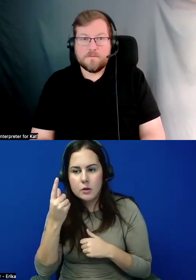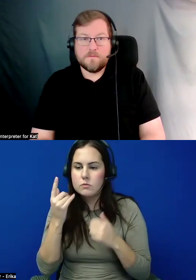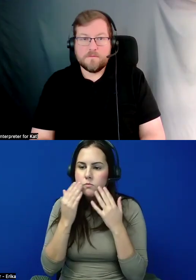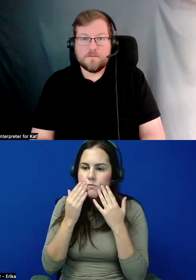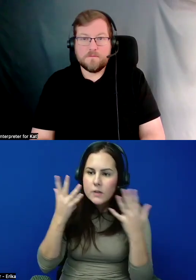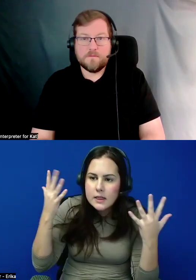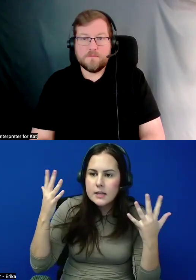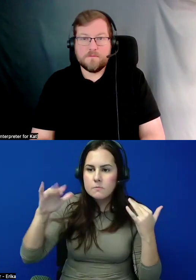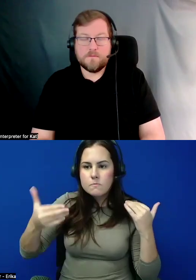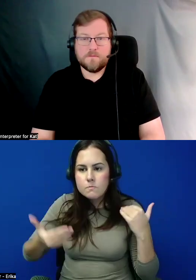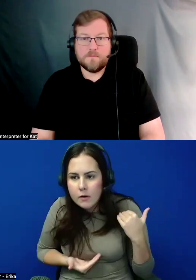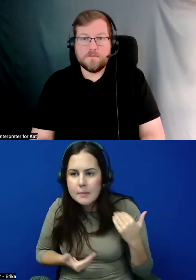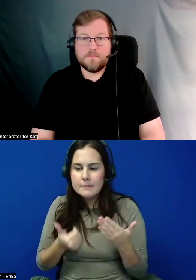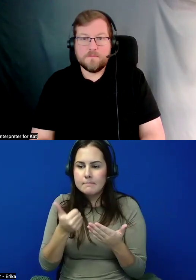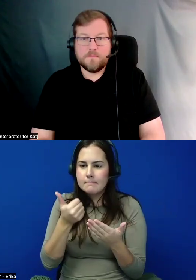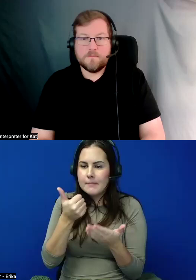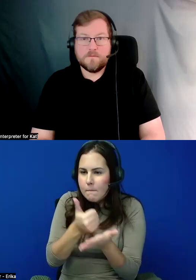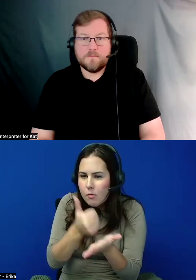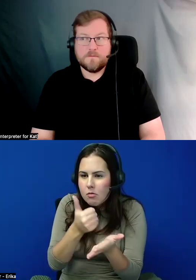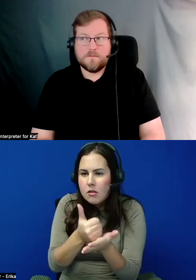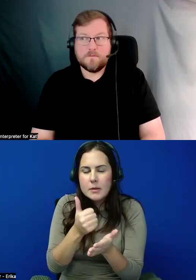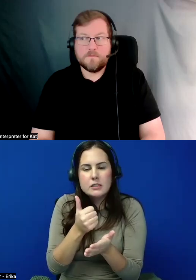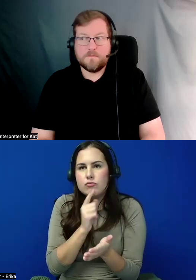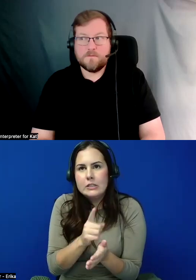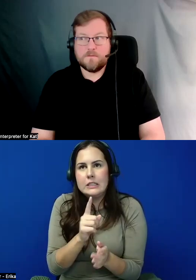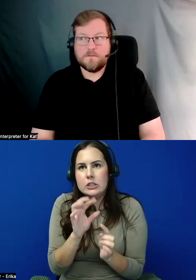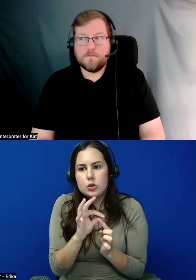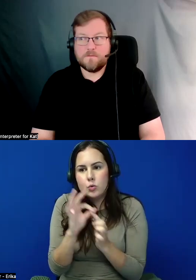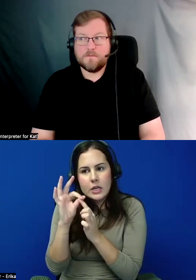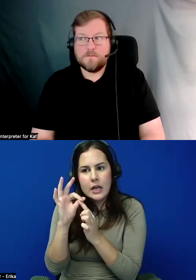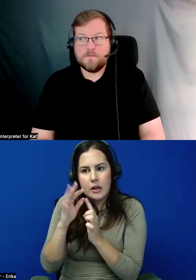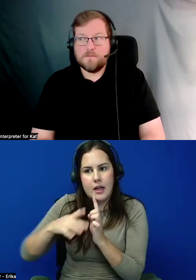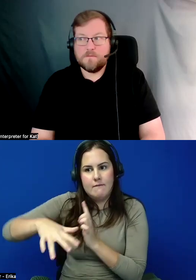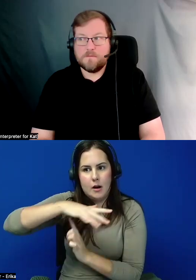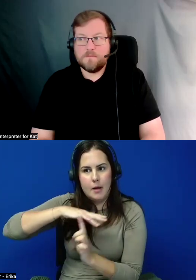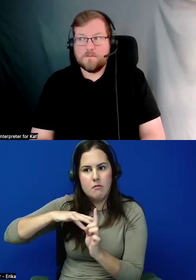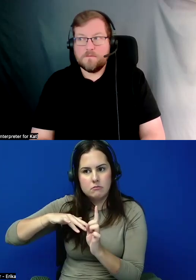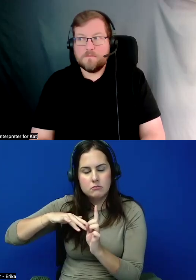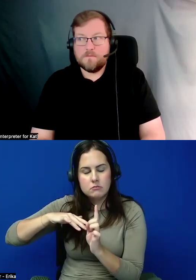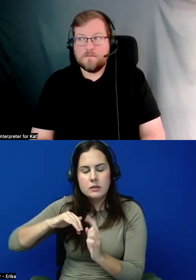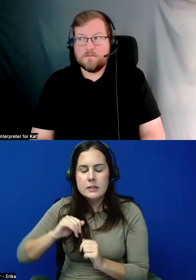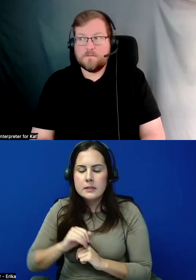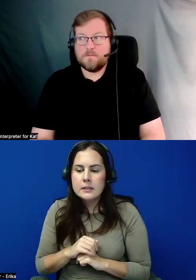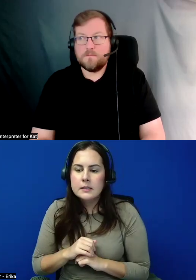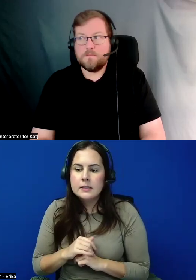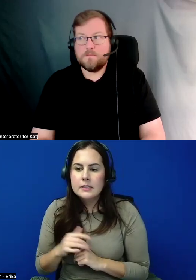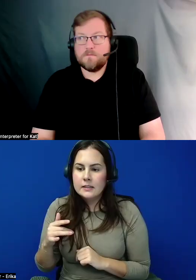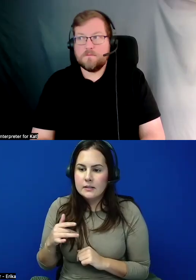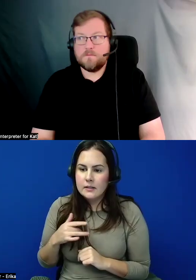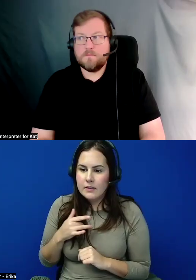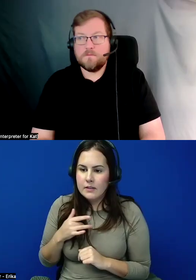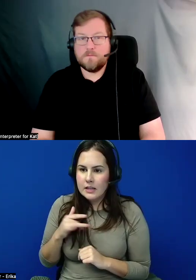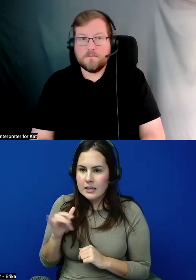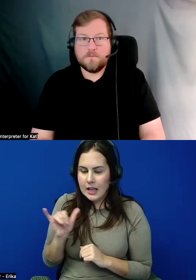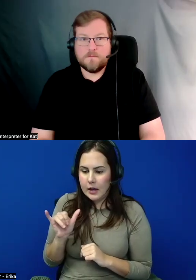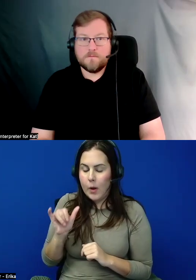and helpful. It's just such a unique environment. Like it feels like, the city was Iquitos. And when